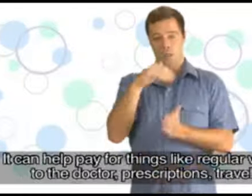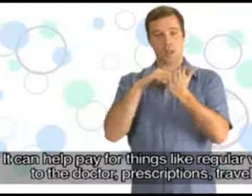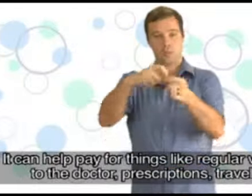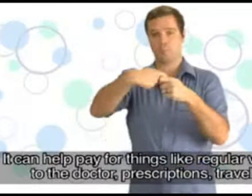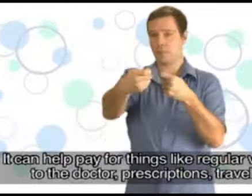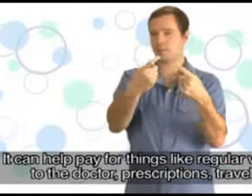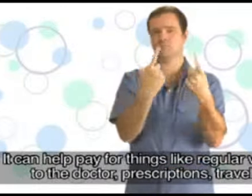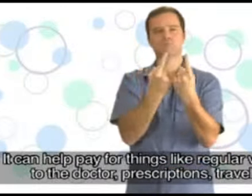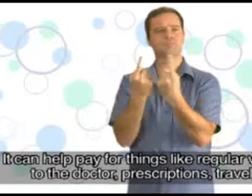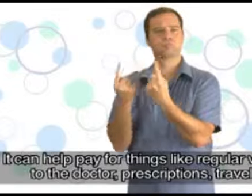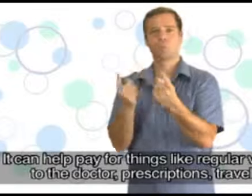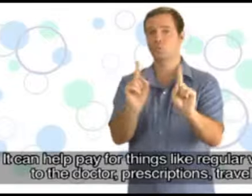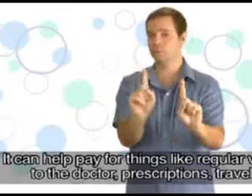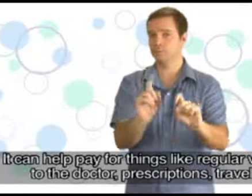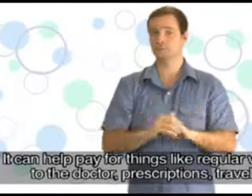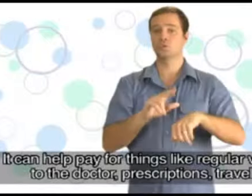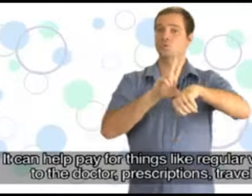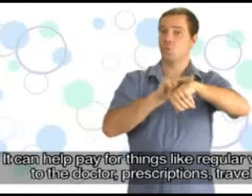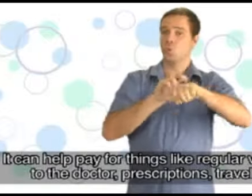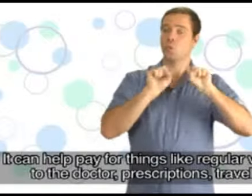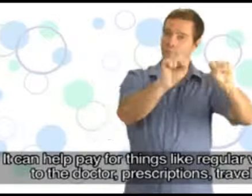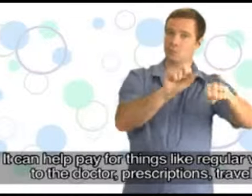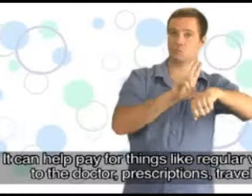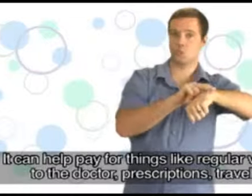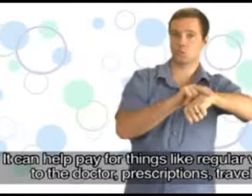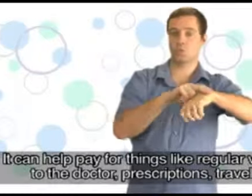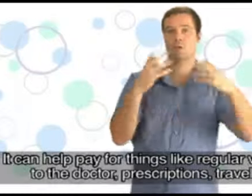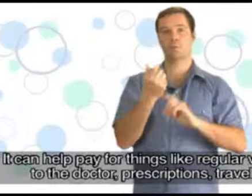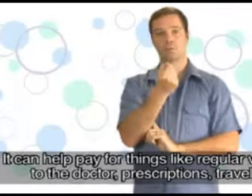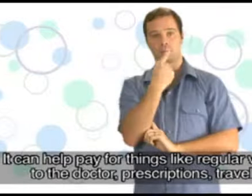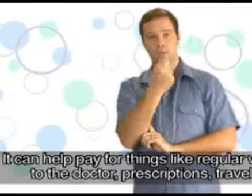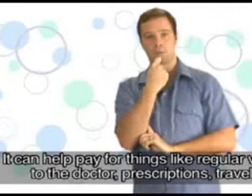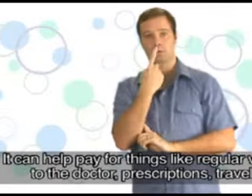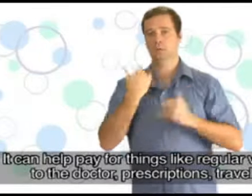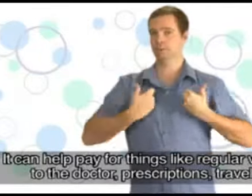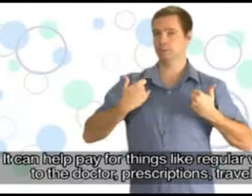It can help pay for things like regular visits to the doctor, prescriptions, travel,